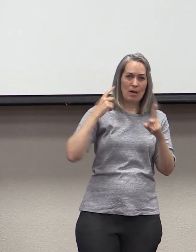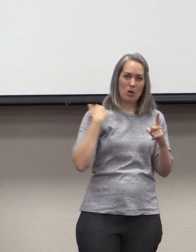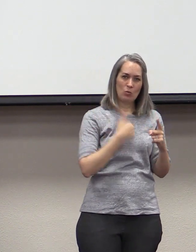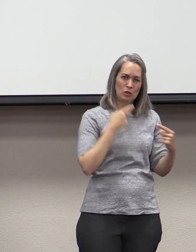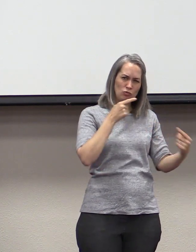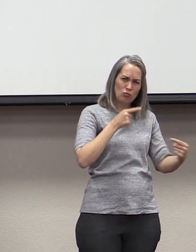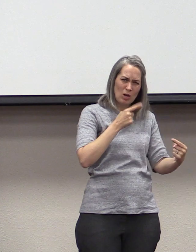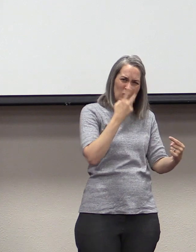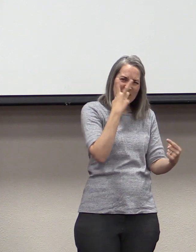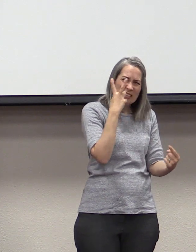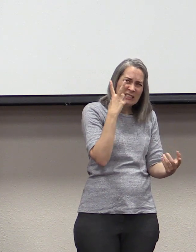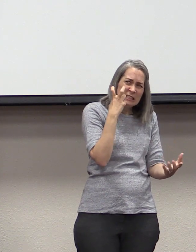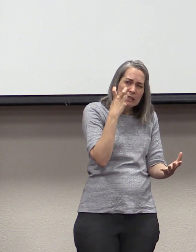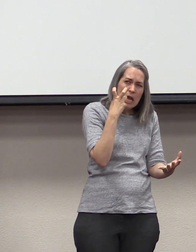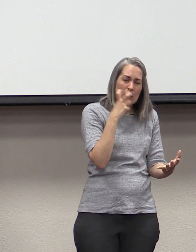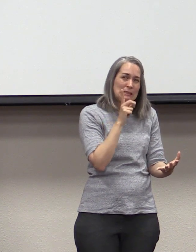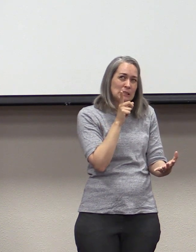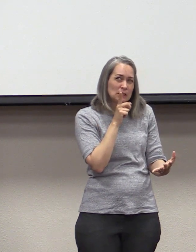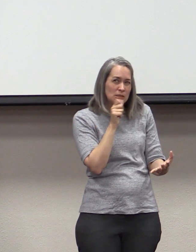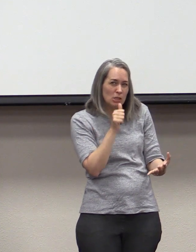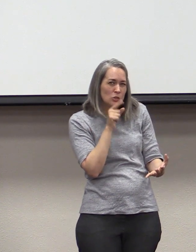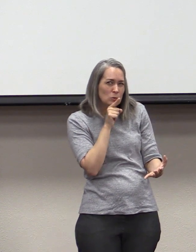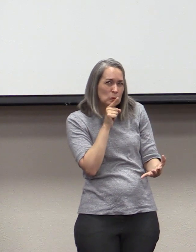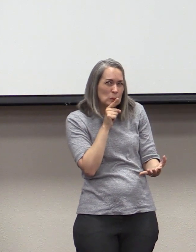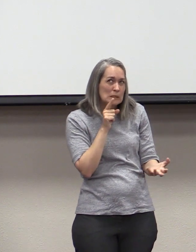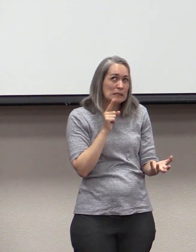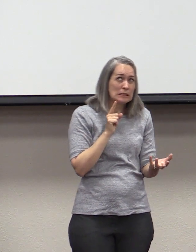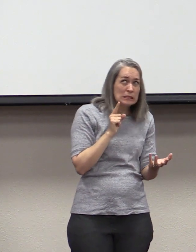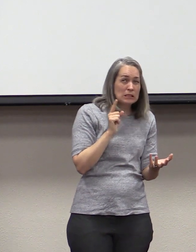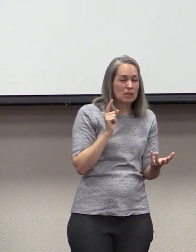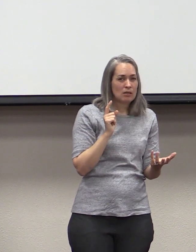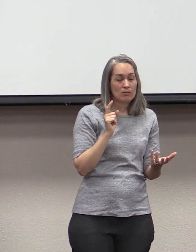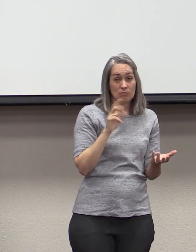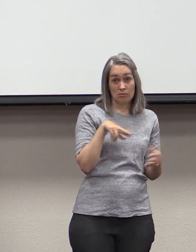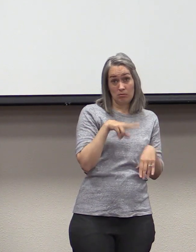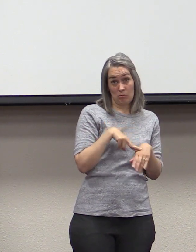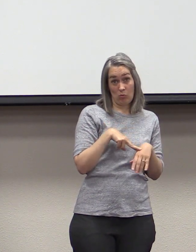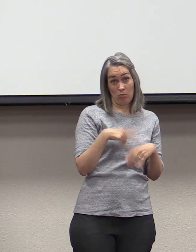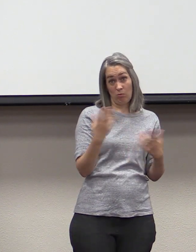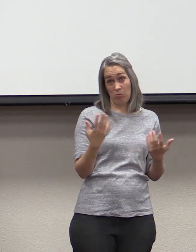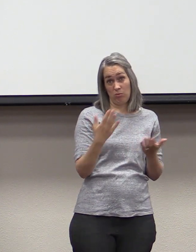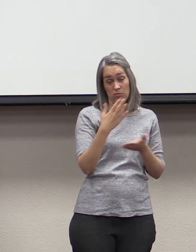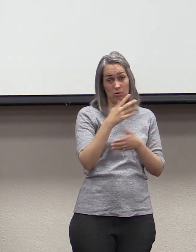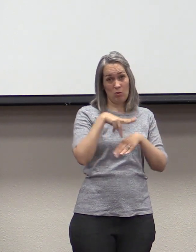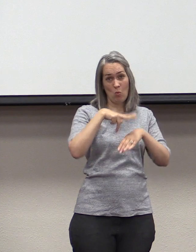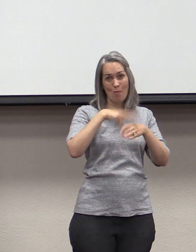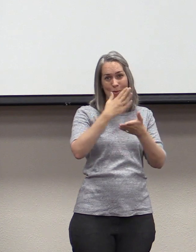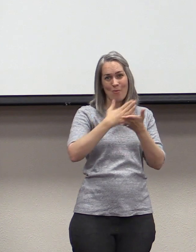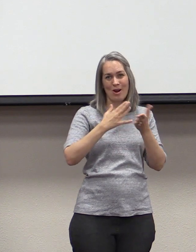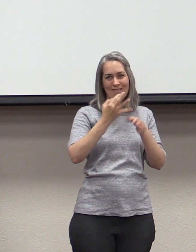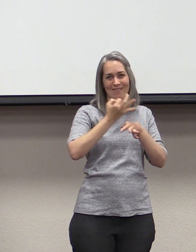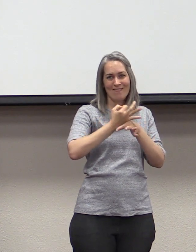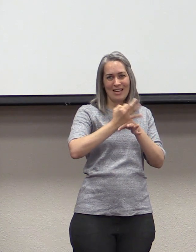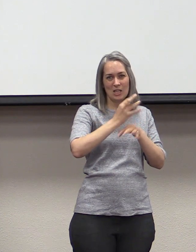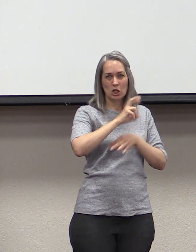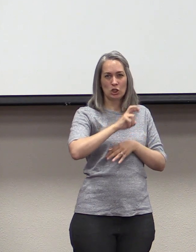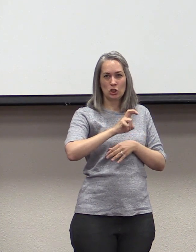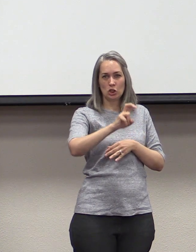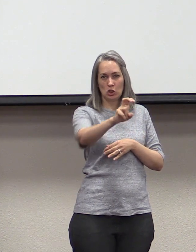with doubt and uncertainty. And this is normal. This is a normal part of our faith journey.